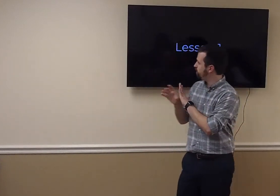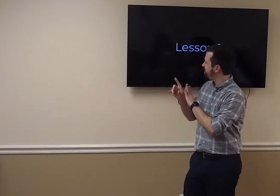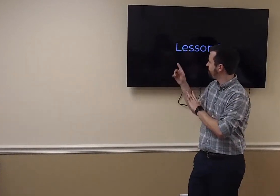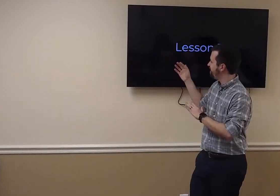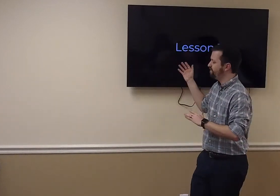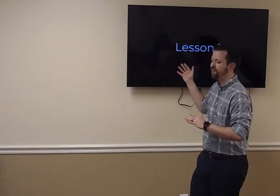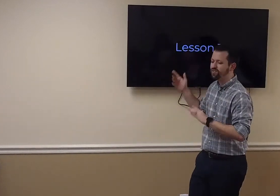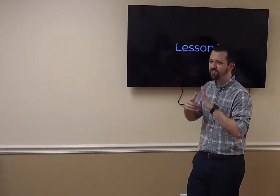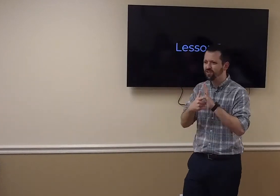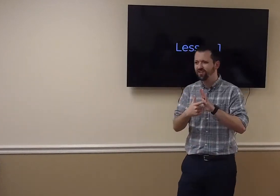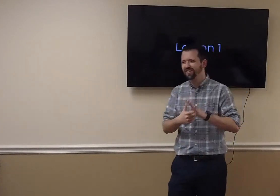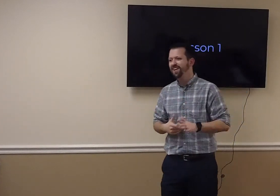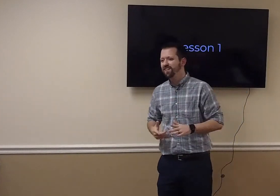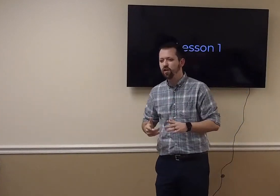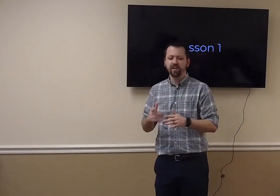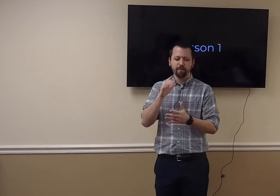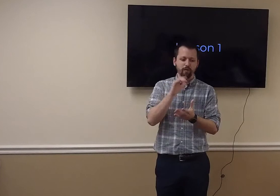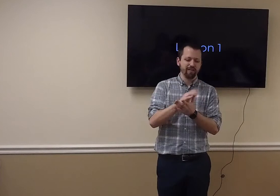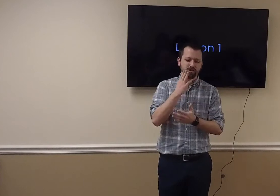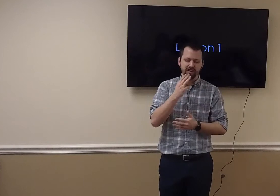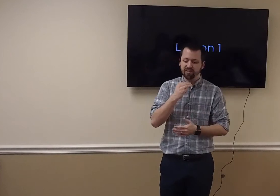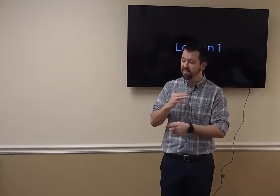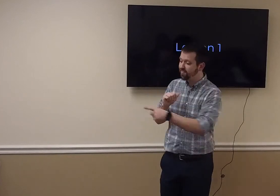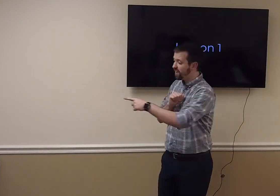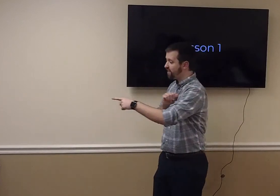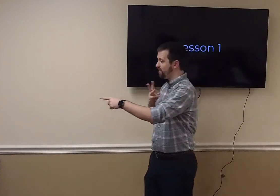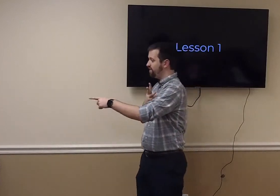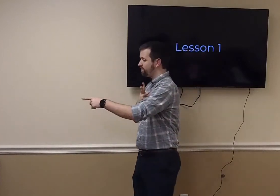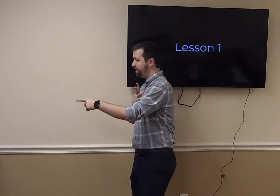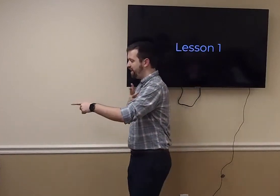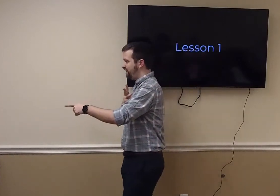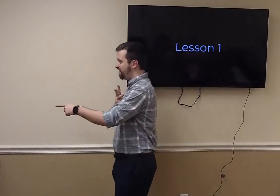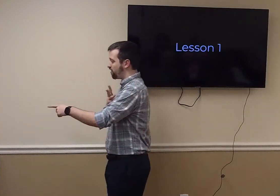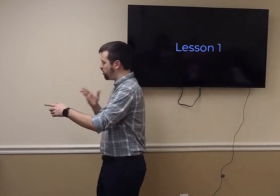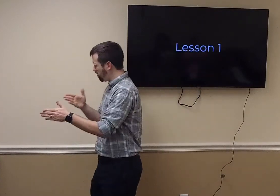of these slides sometime to show y'all. So then I have my wife Michelle, and then this is Anthony. He is. Are you?